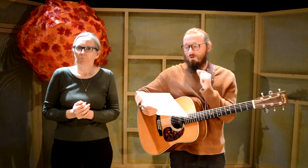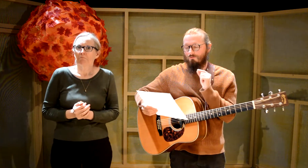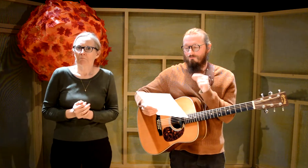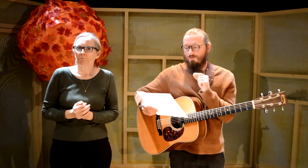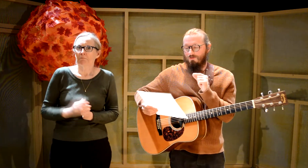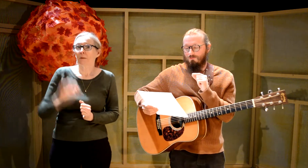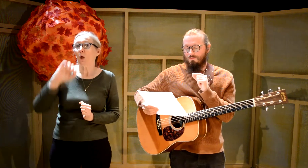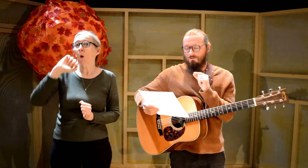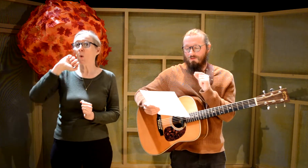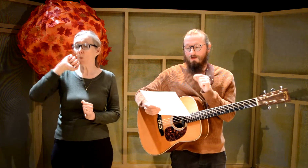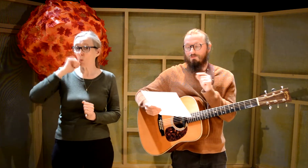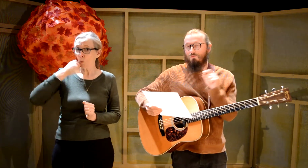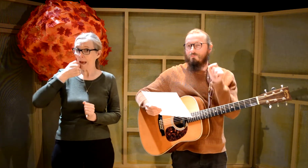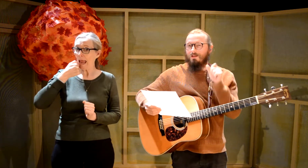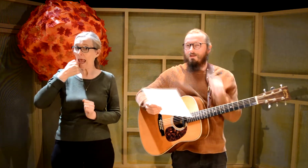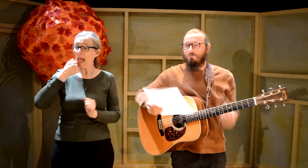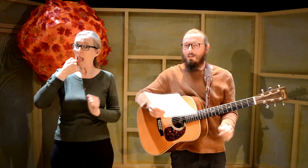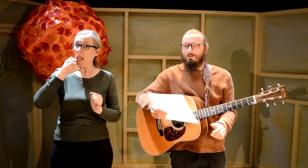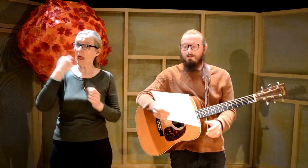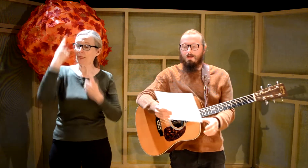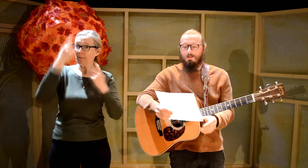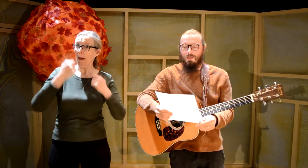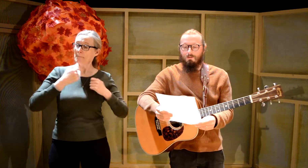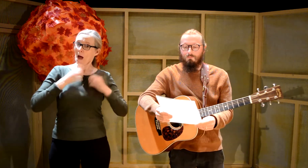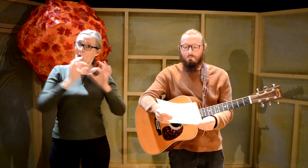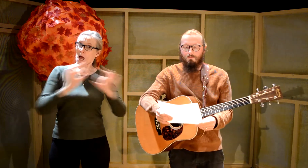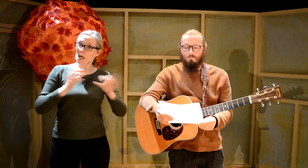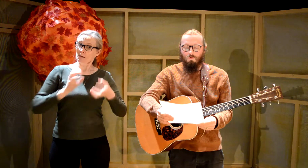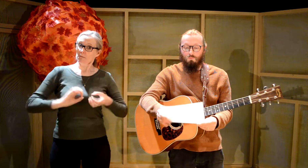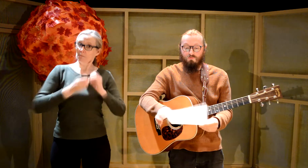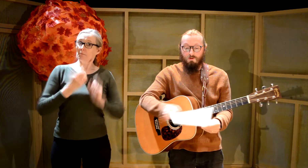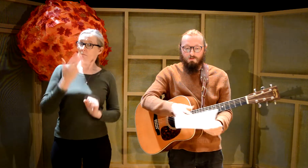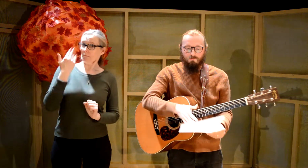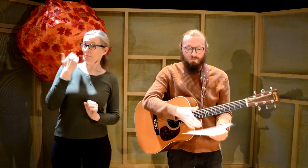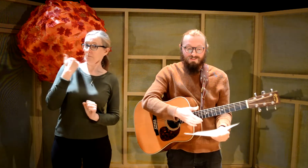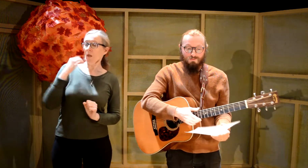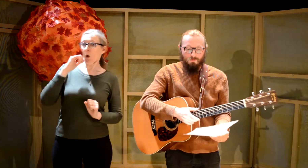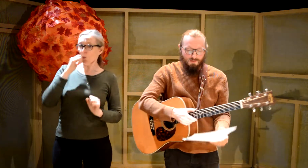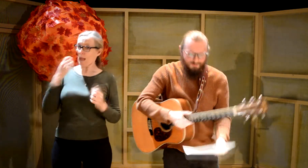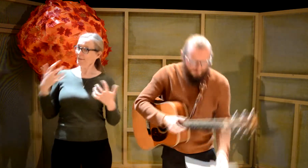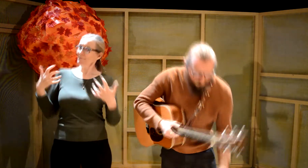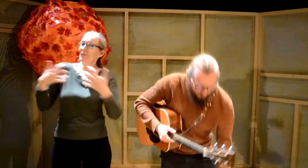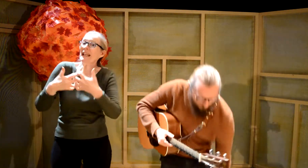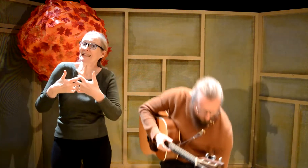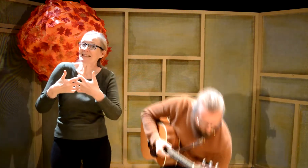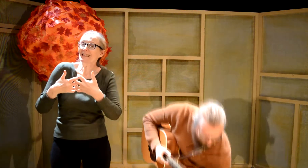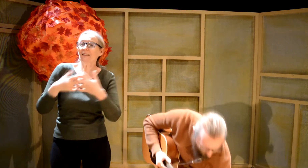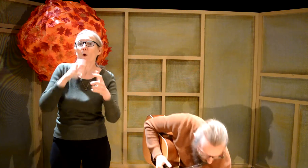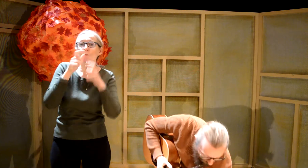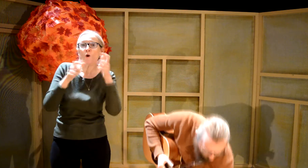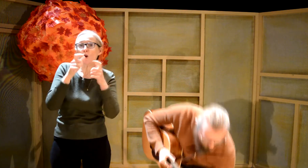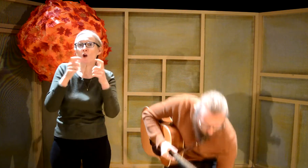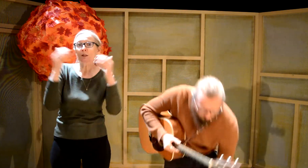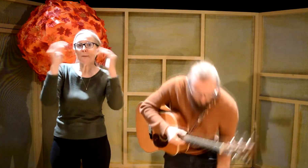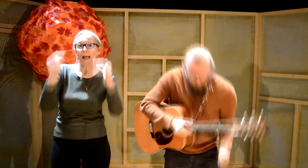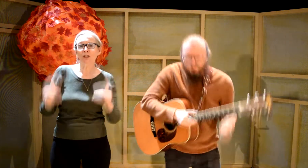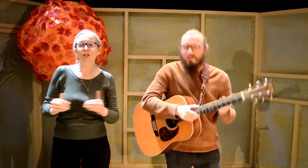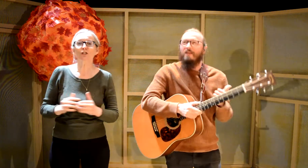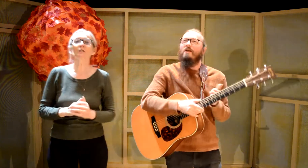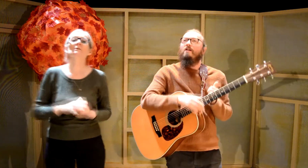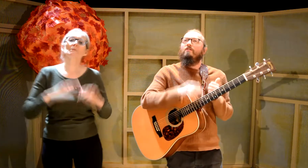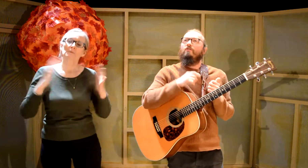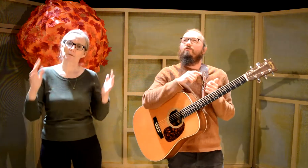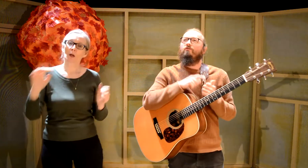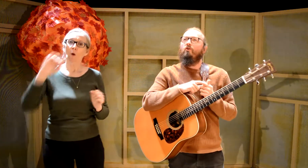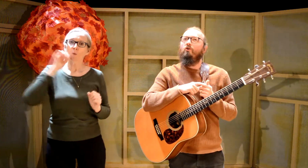And I'm going to fit that with my little melody that I came up with earlier. So let's see what that sounds like. So I'm going to